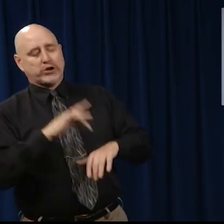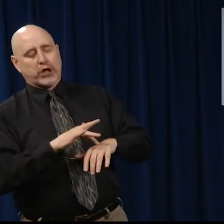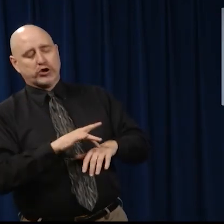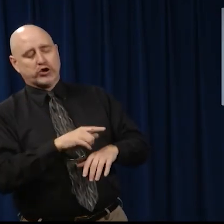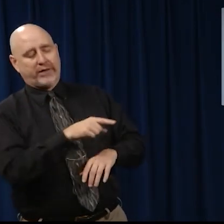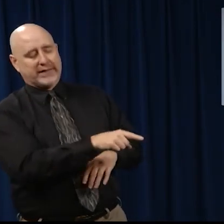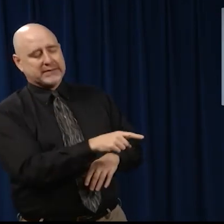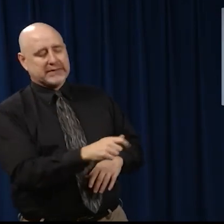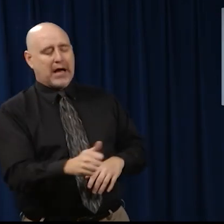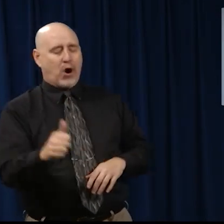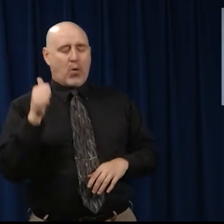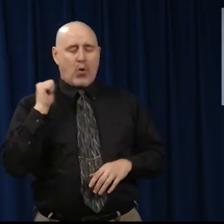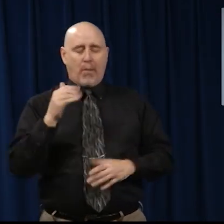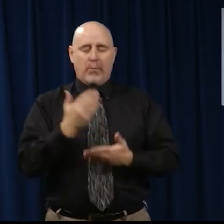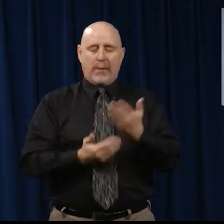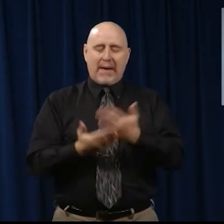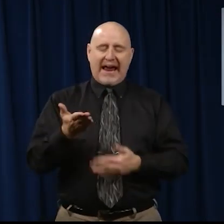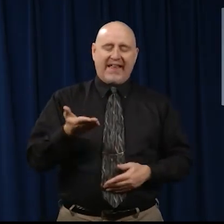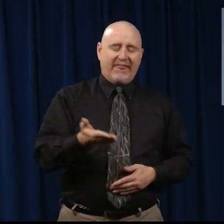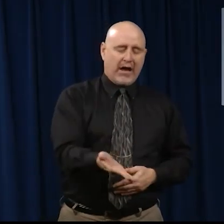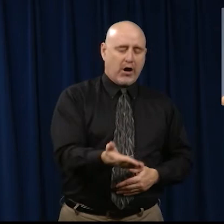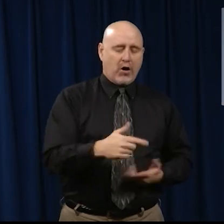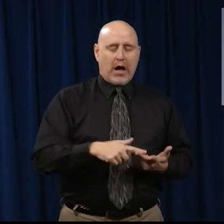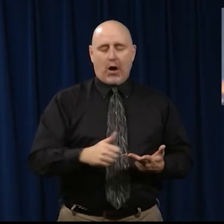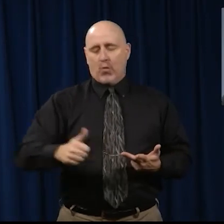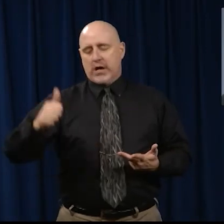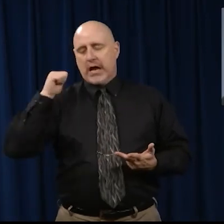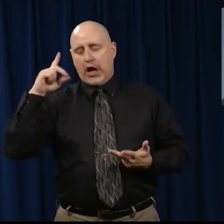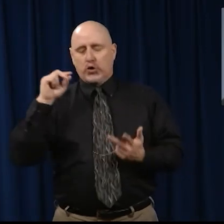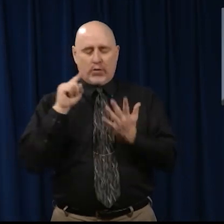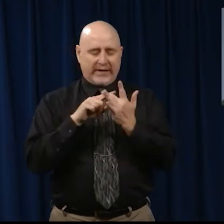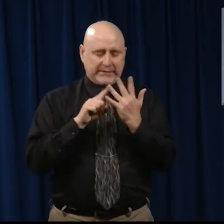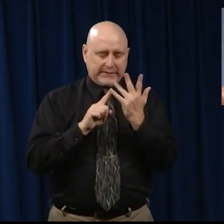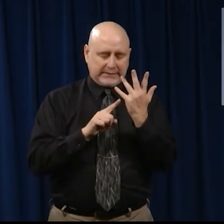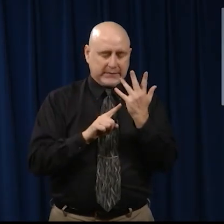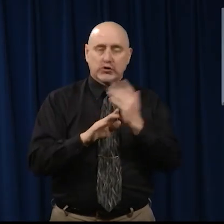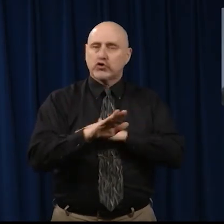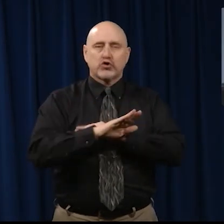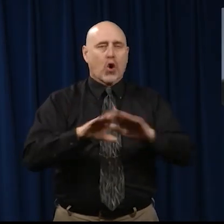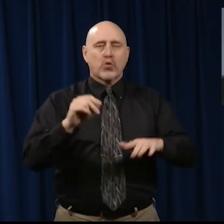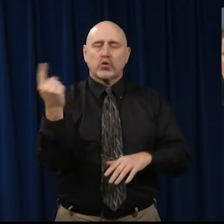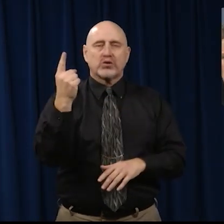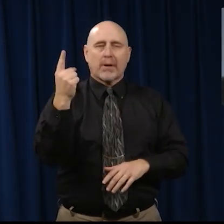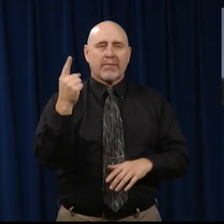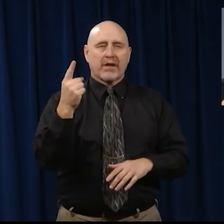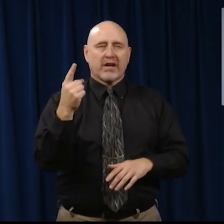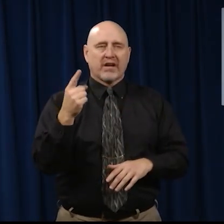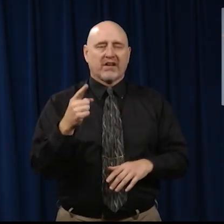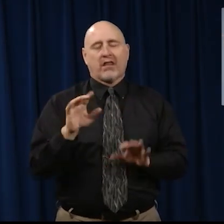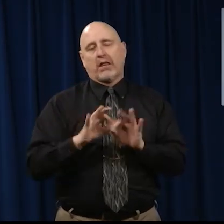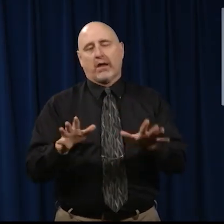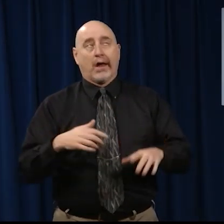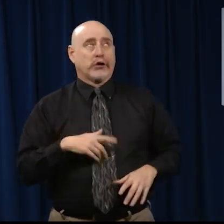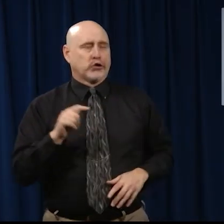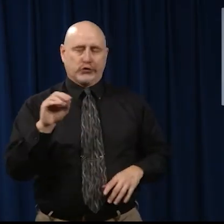touch this. I will not put my hand here. I will not do this. Don't do something vague like I'm not going to go too